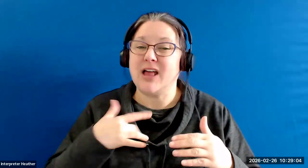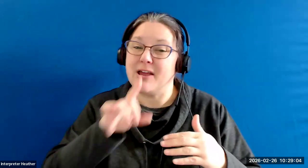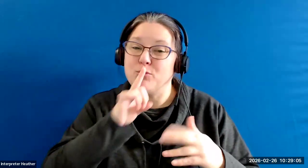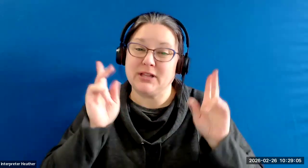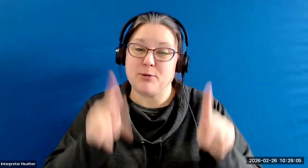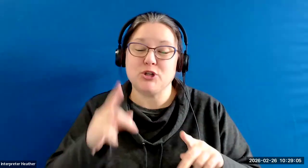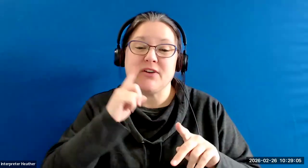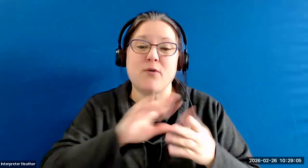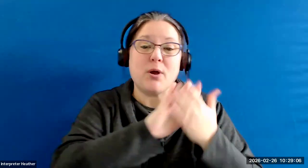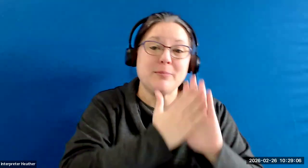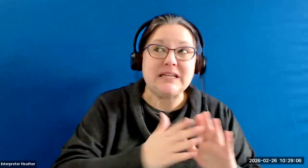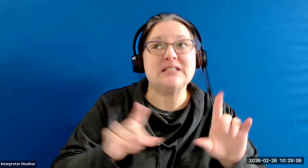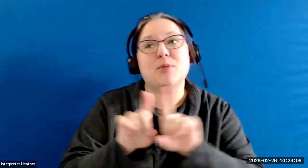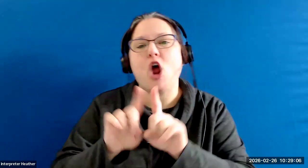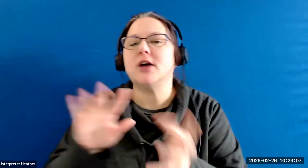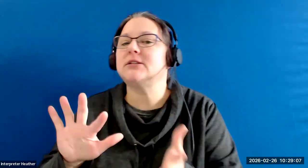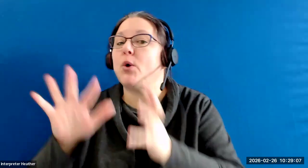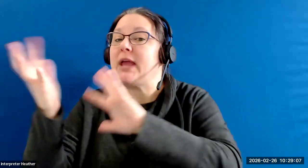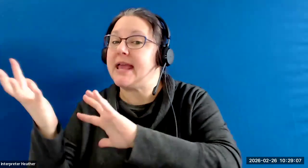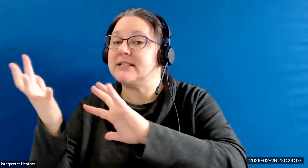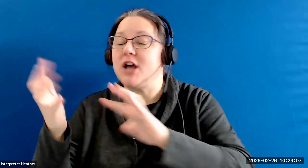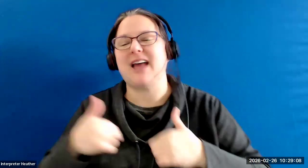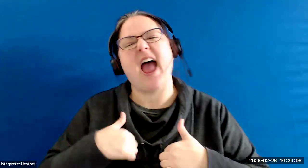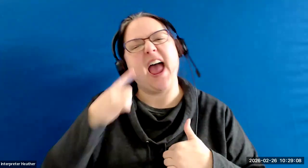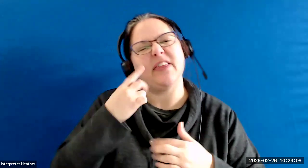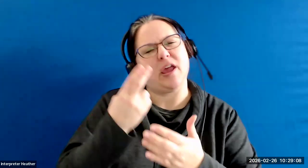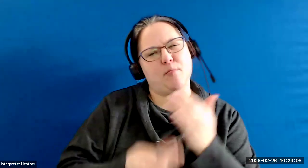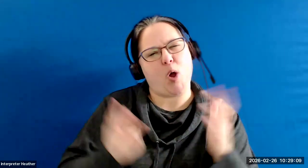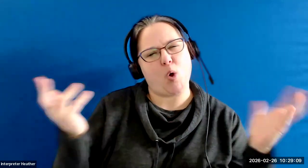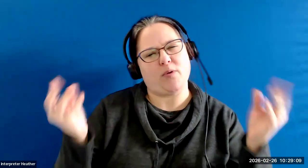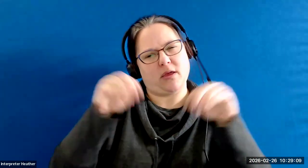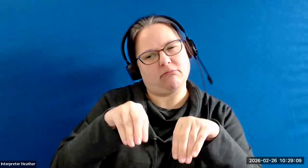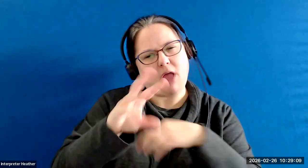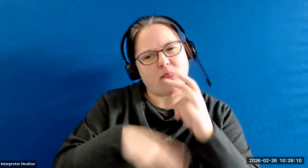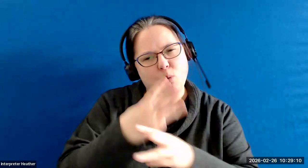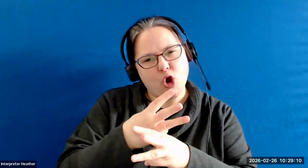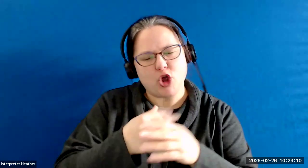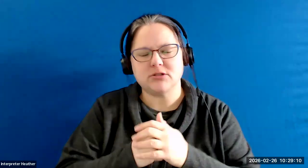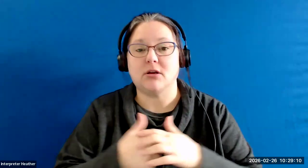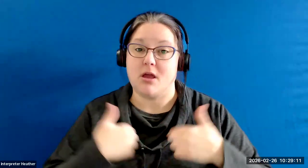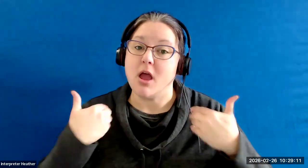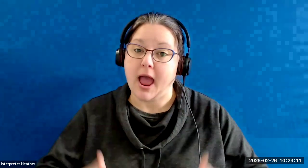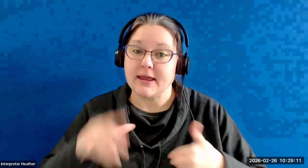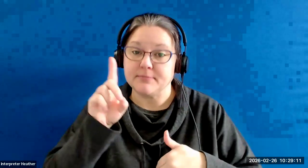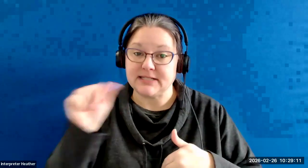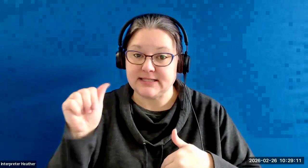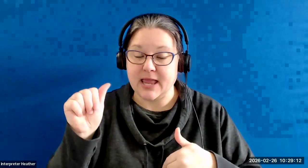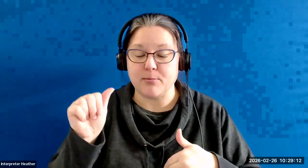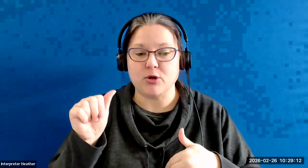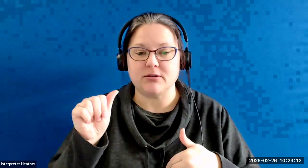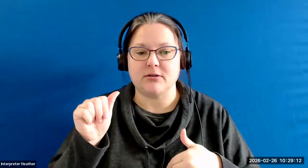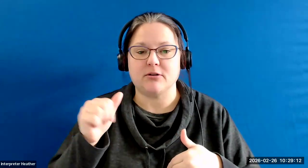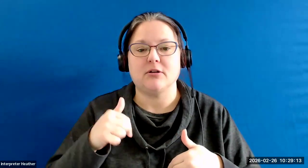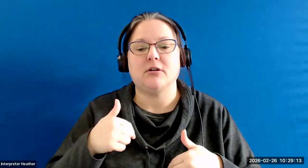chaos. I think they both have their place in the world. I am disabled. I am a